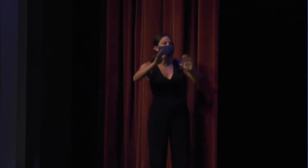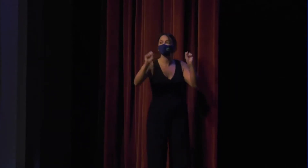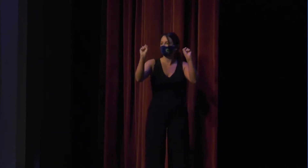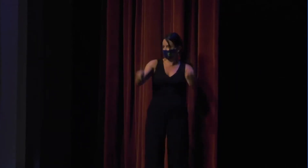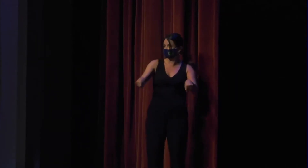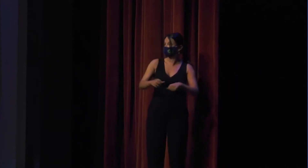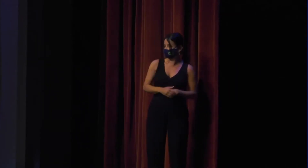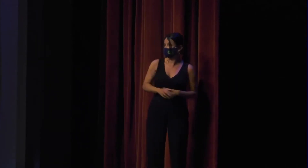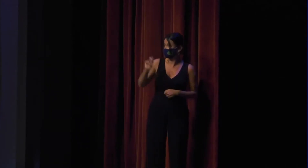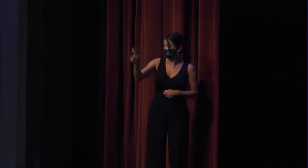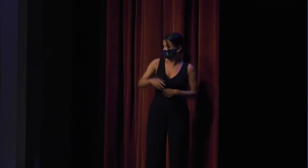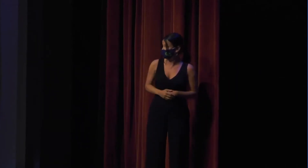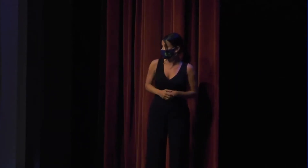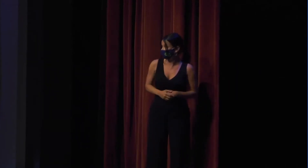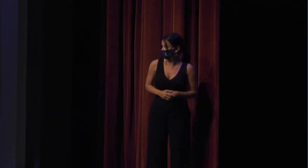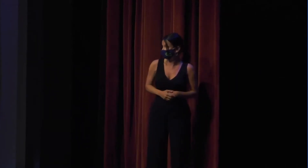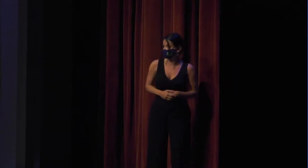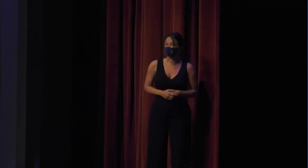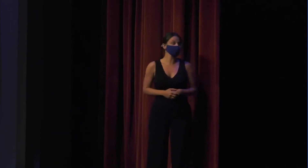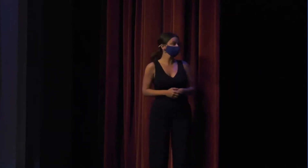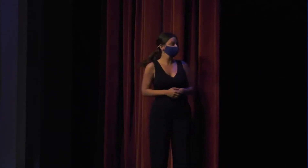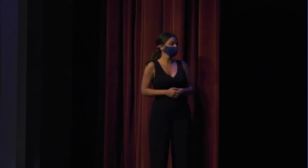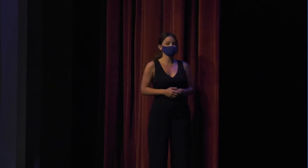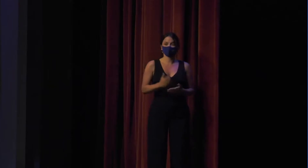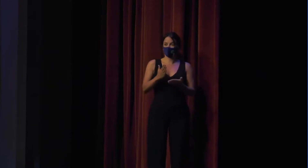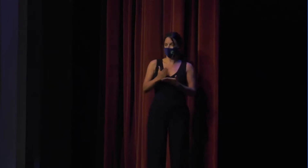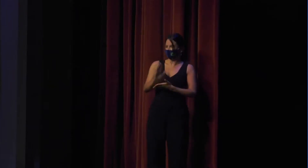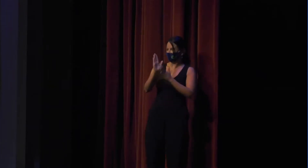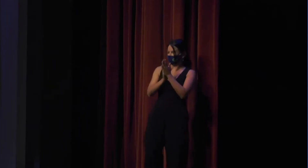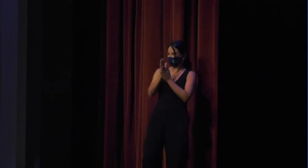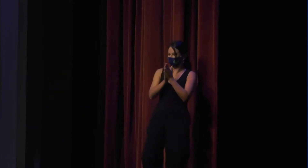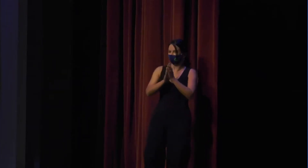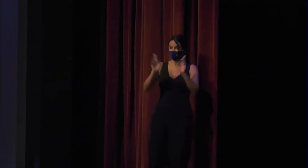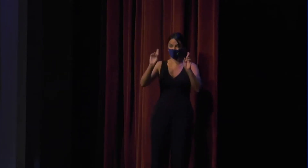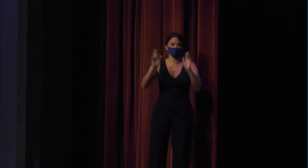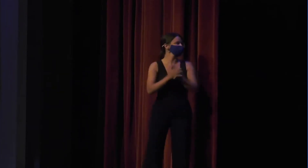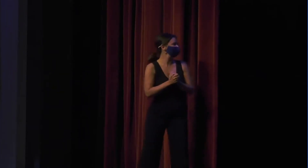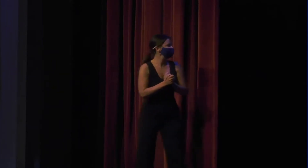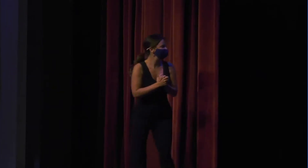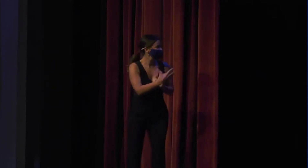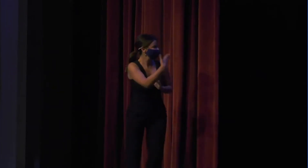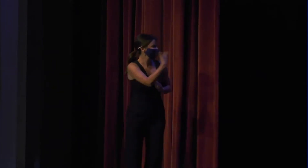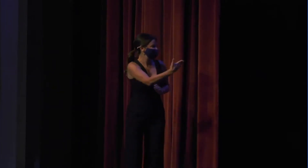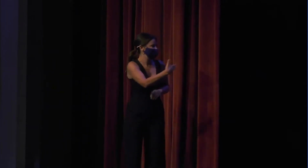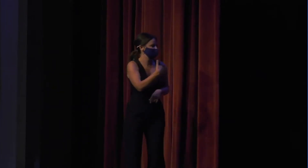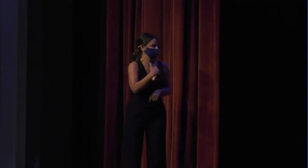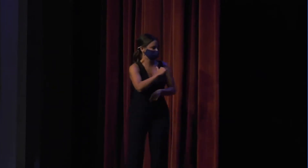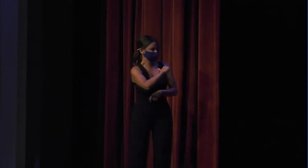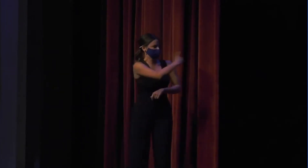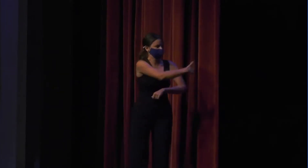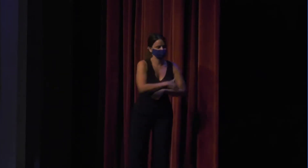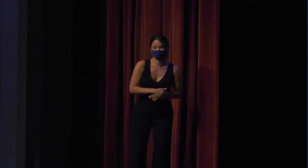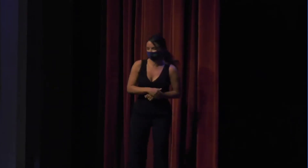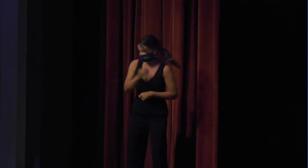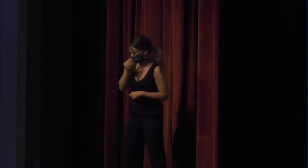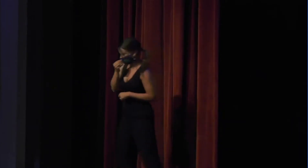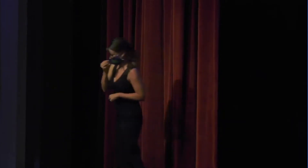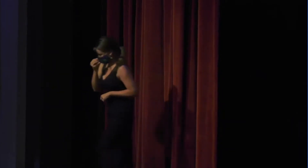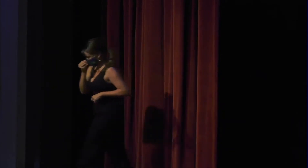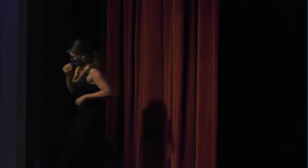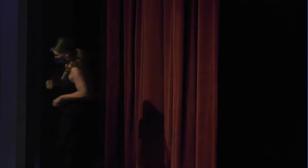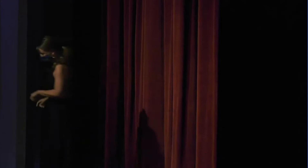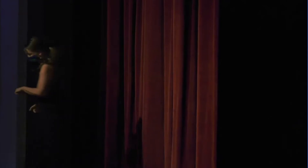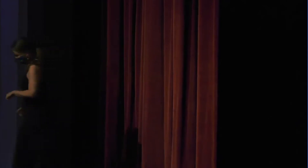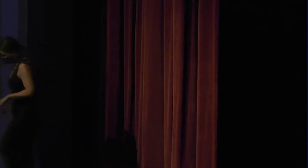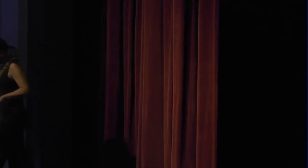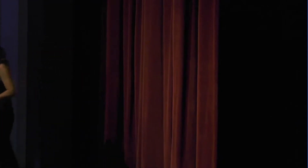ask questions and get some answers if you would like, okay? All right, and with that, I think we can go ahead and get